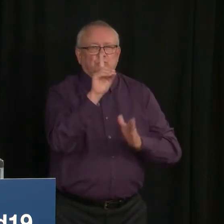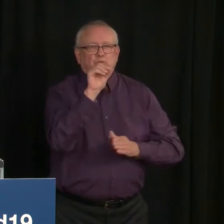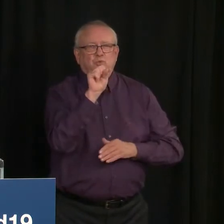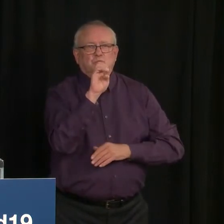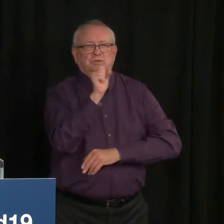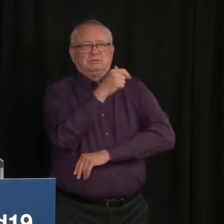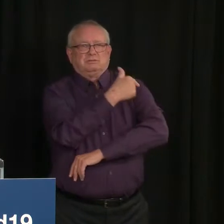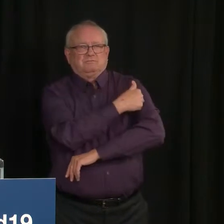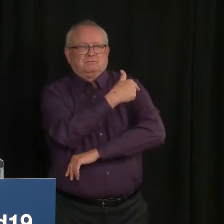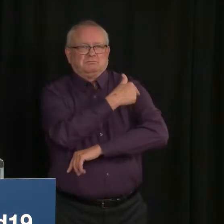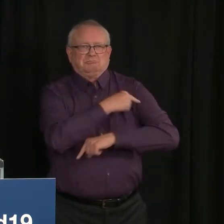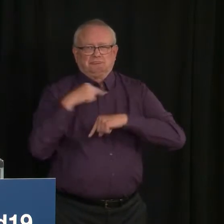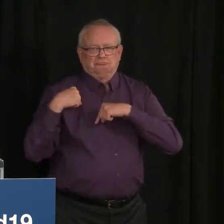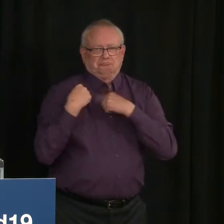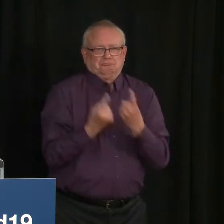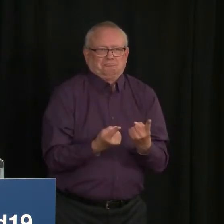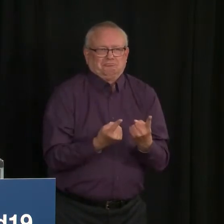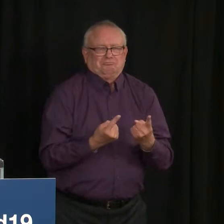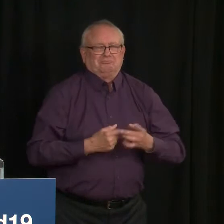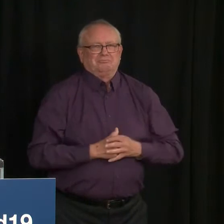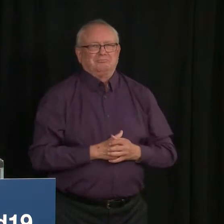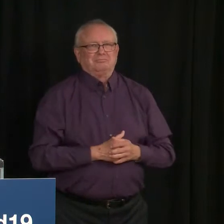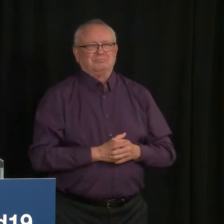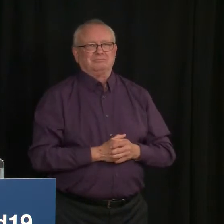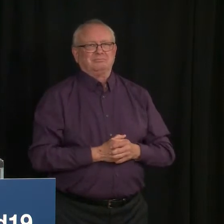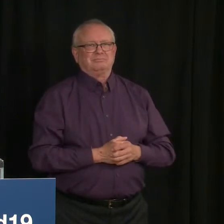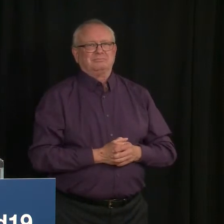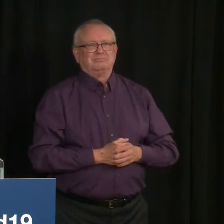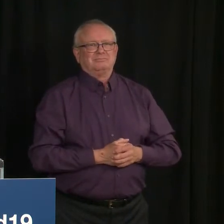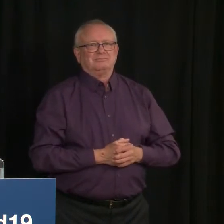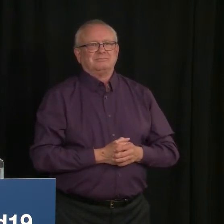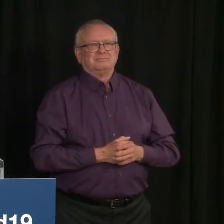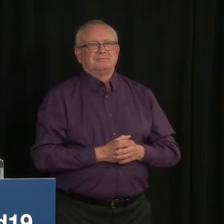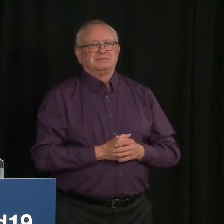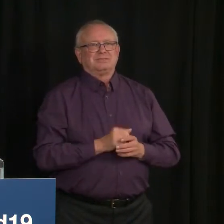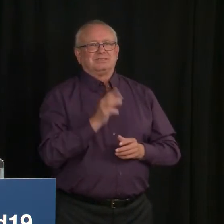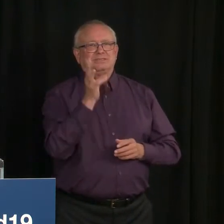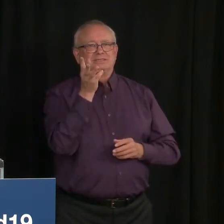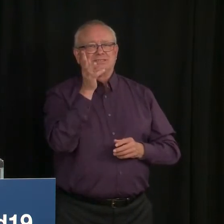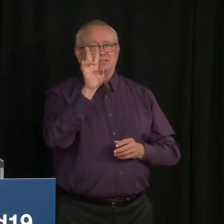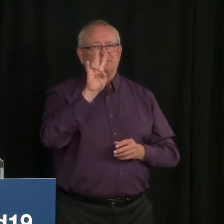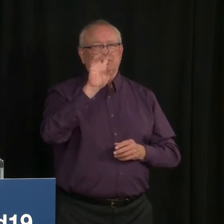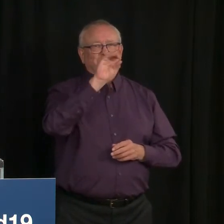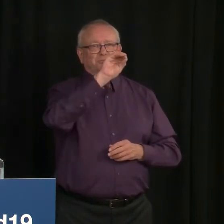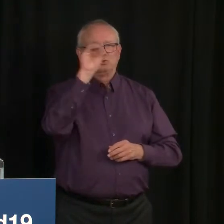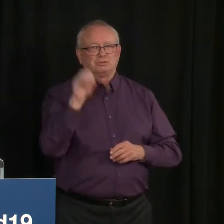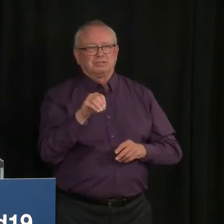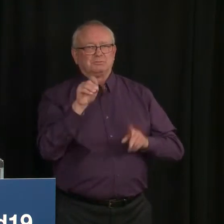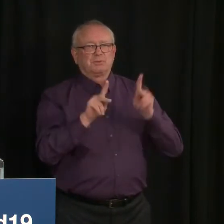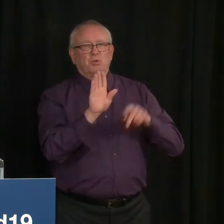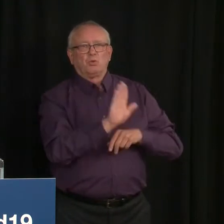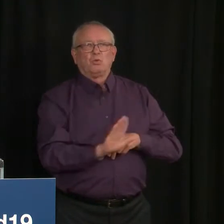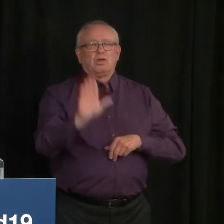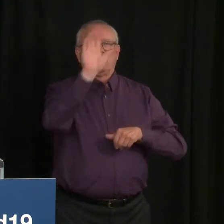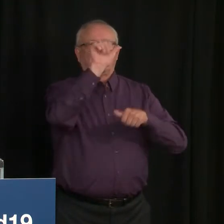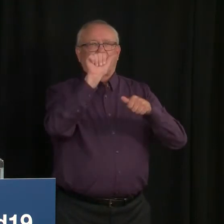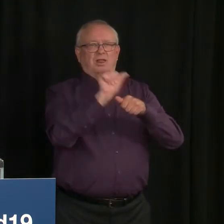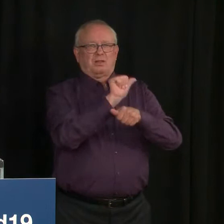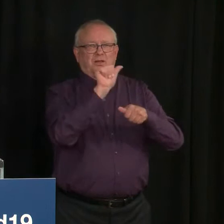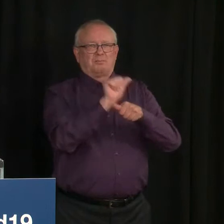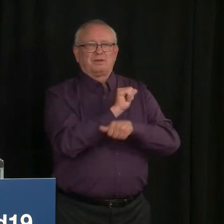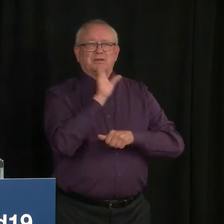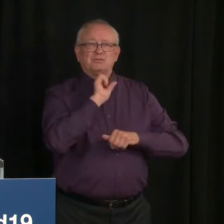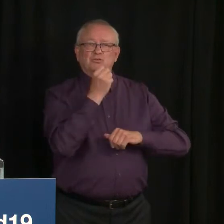67% of all Albertans 12 years of age and older have at least one dose, and 15% are fully vaccinated with 2